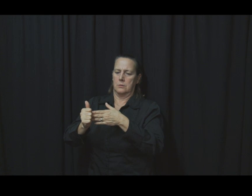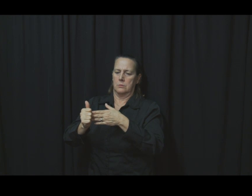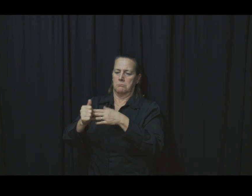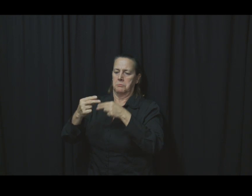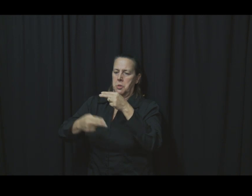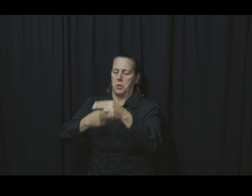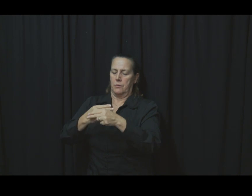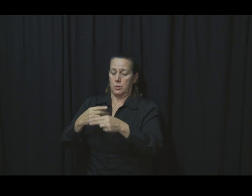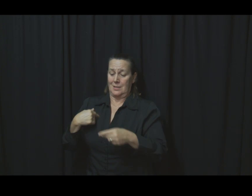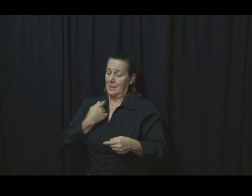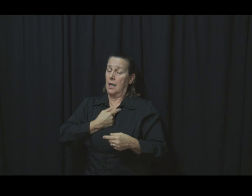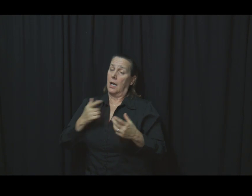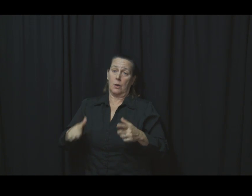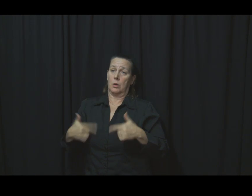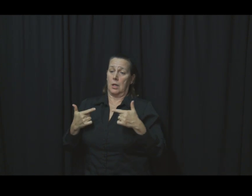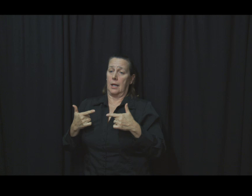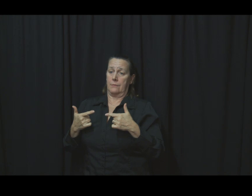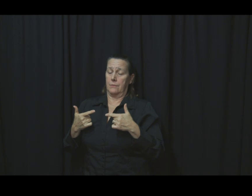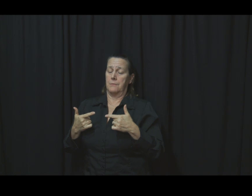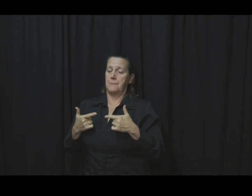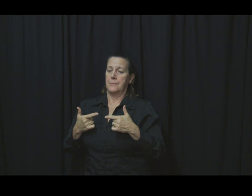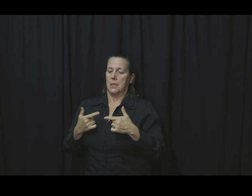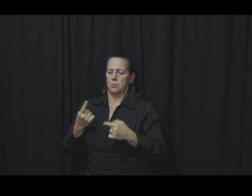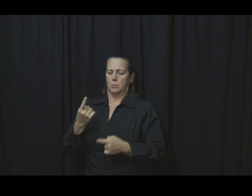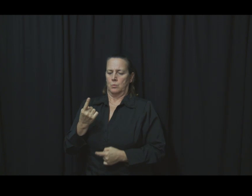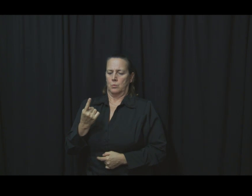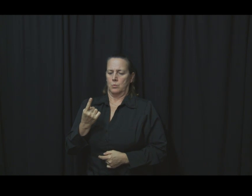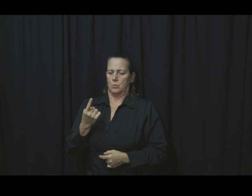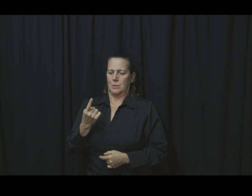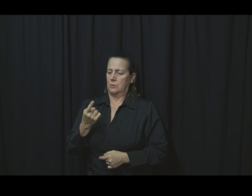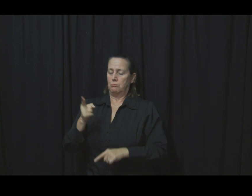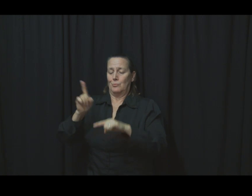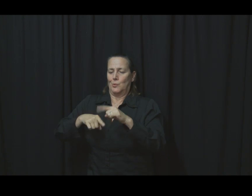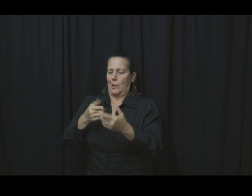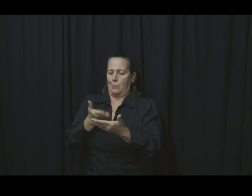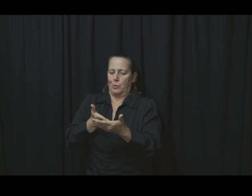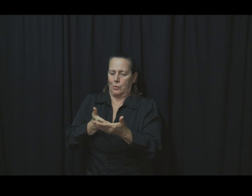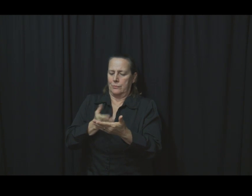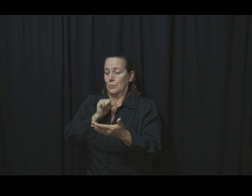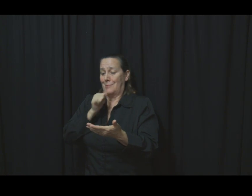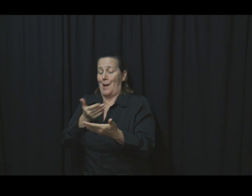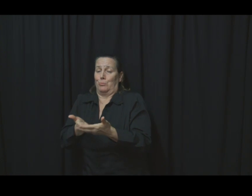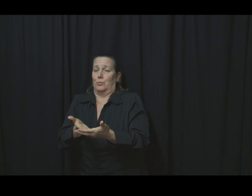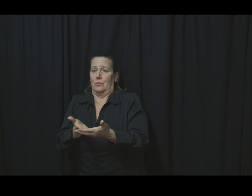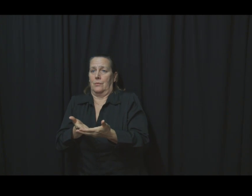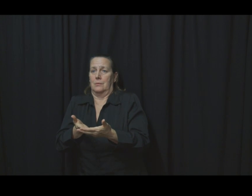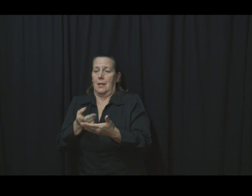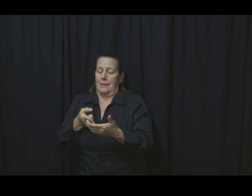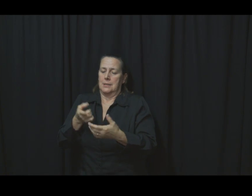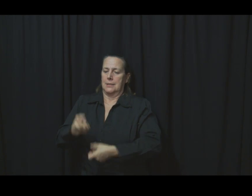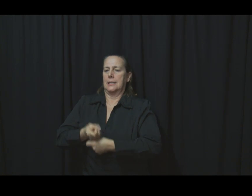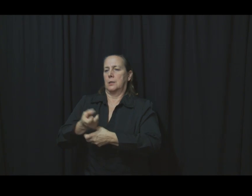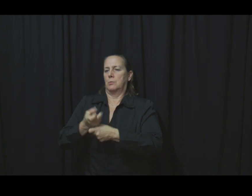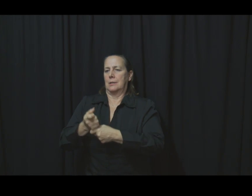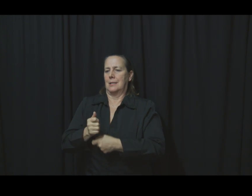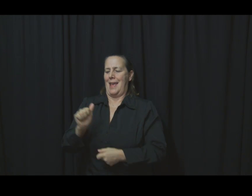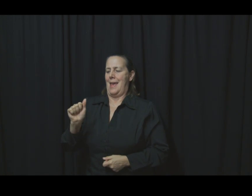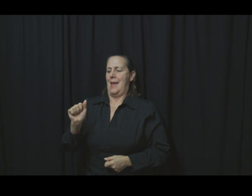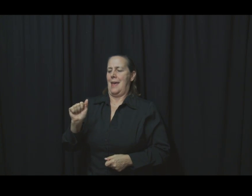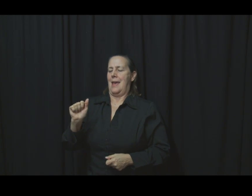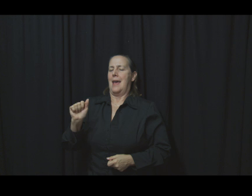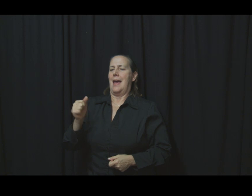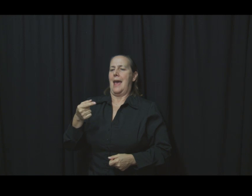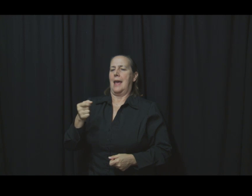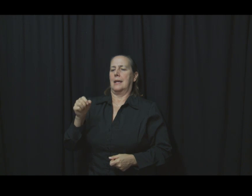own existence is one that you cannot prove or disprove. And this gets into this expression agnostic. You can't